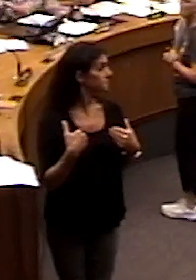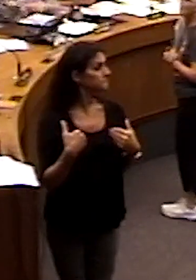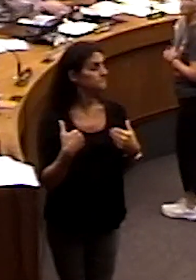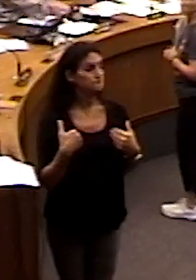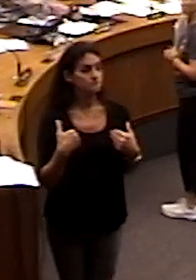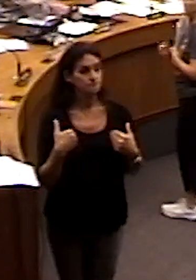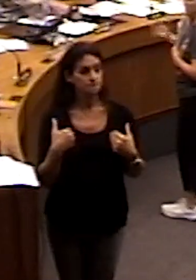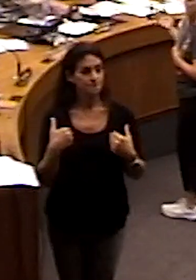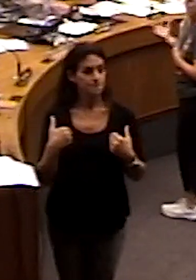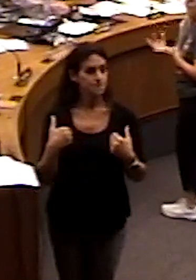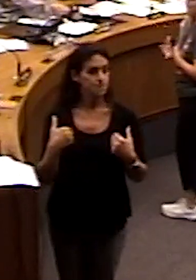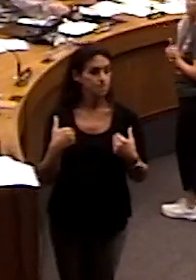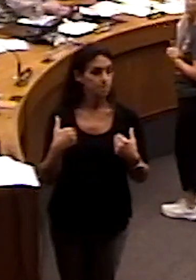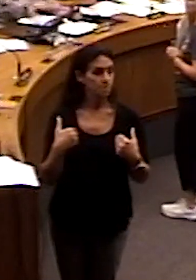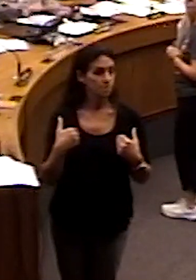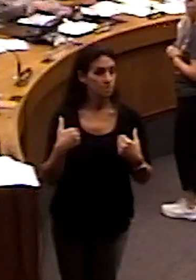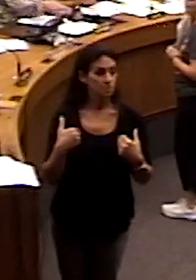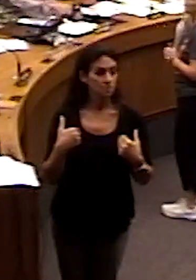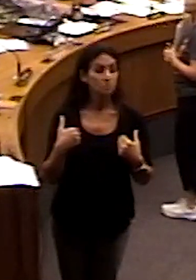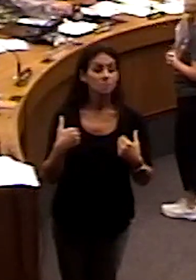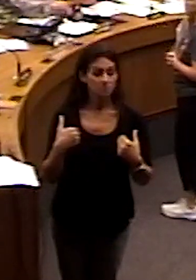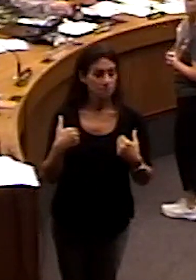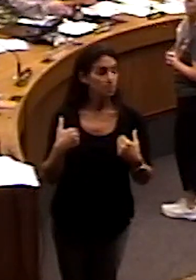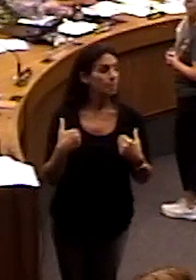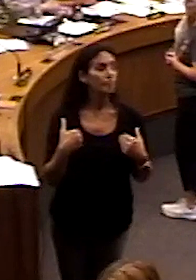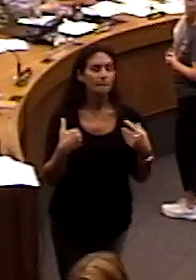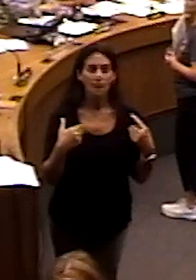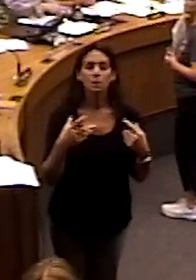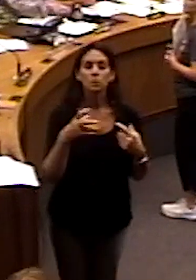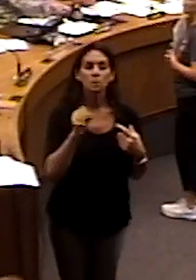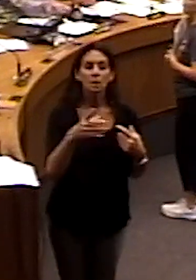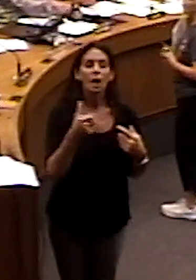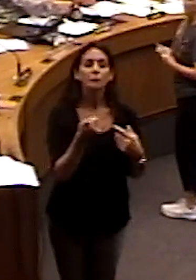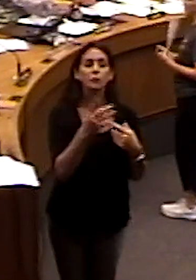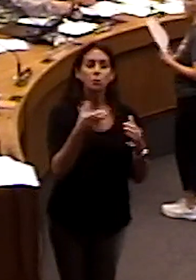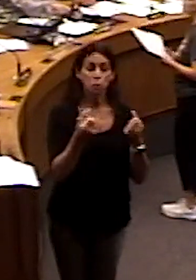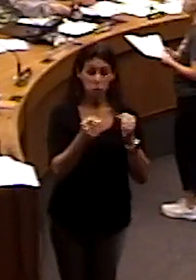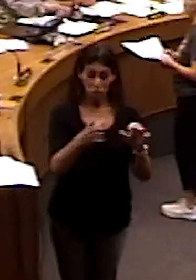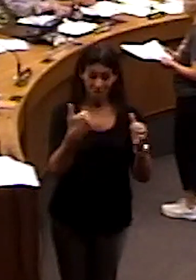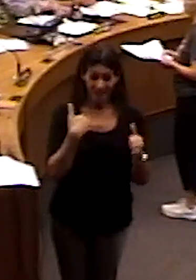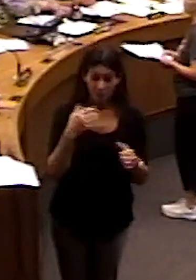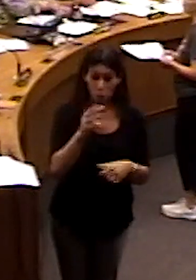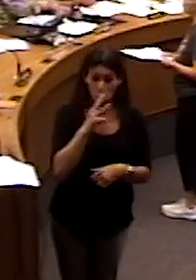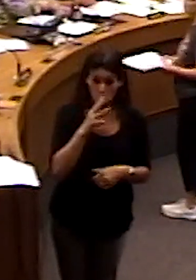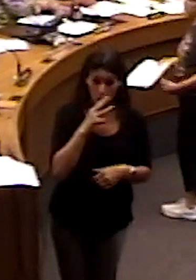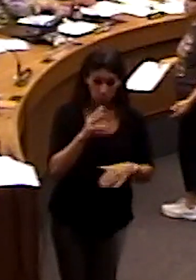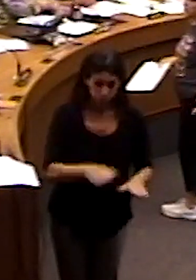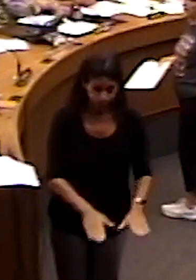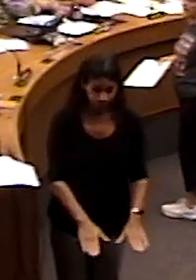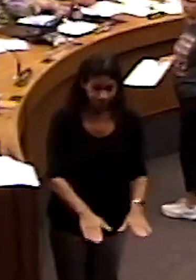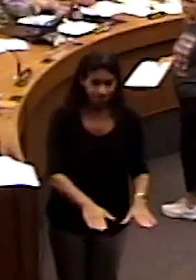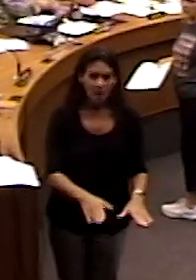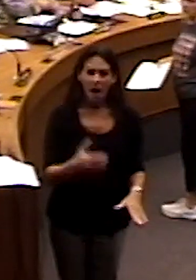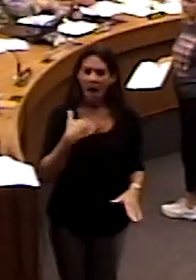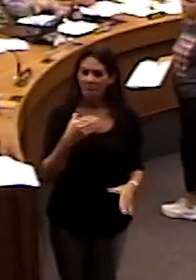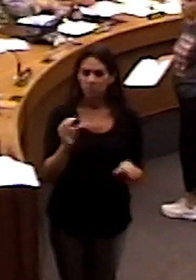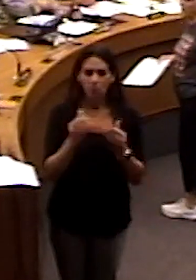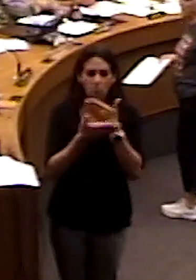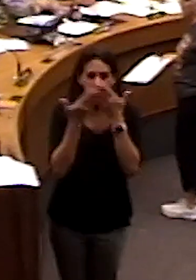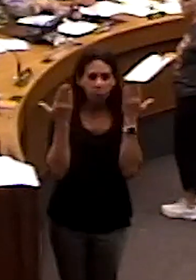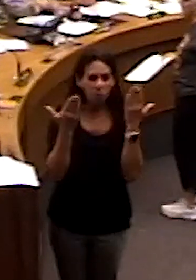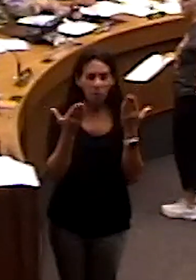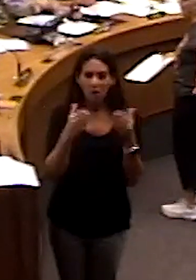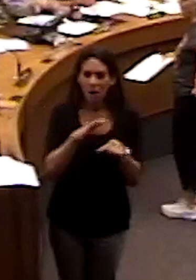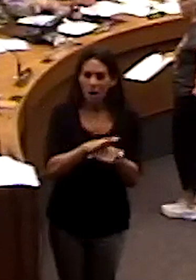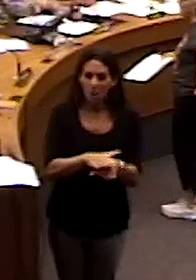didn't have water on the weekends. In a couple of streets, yes. We had very, very low pressure. We had a resident here who